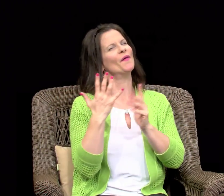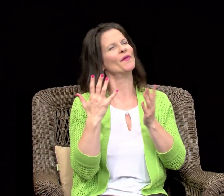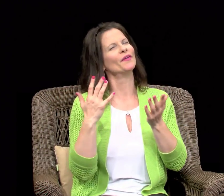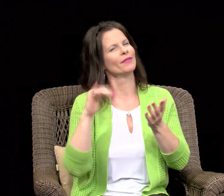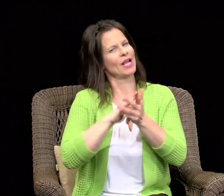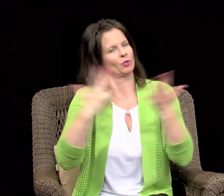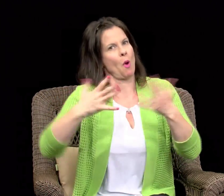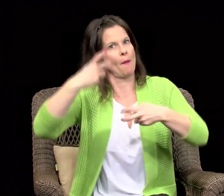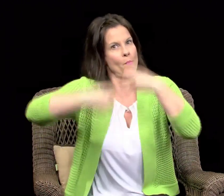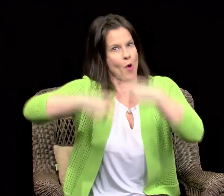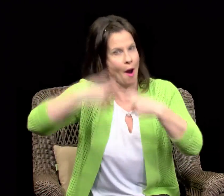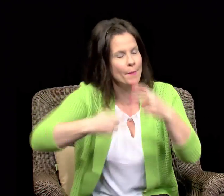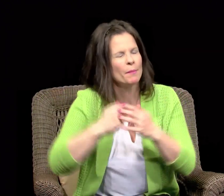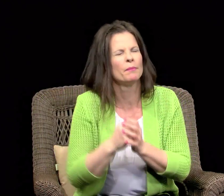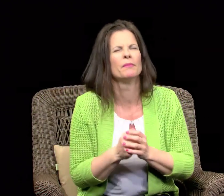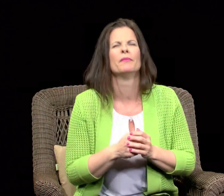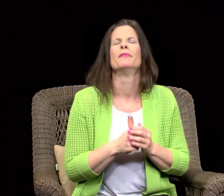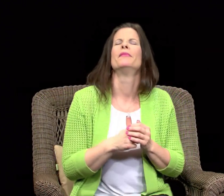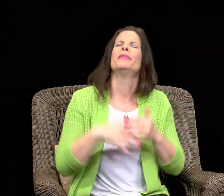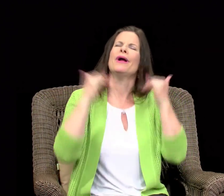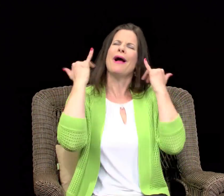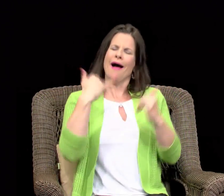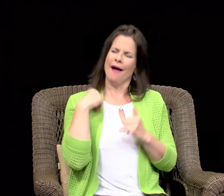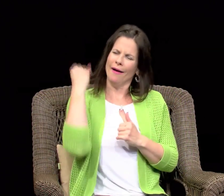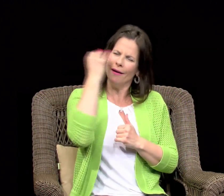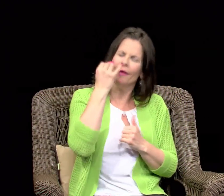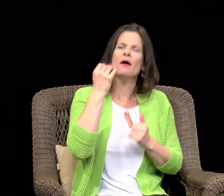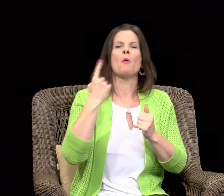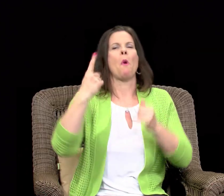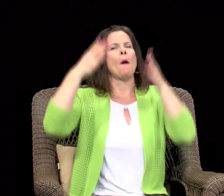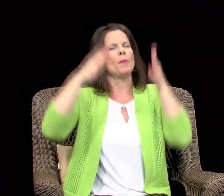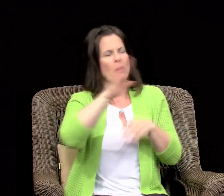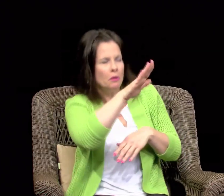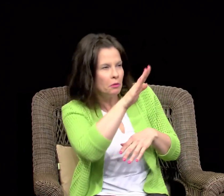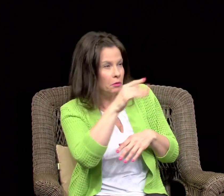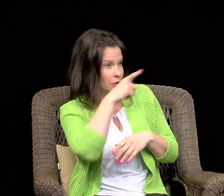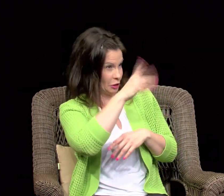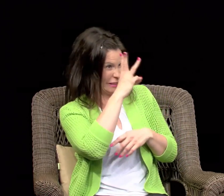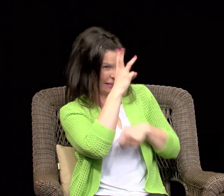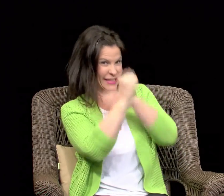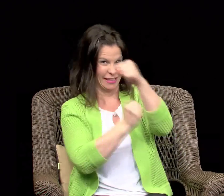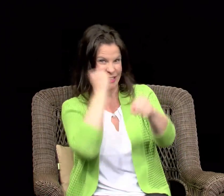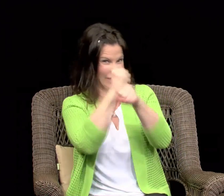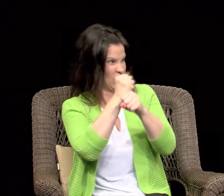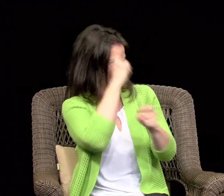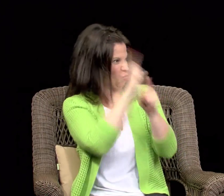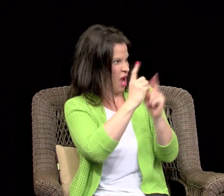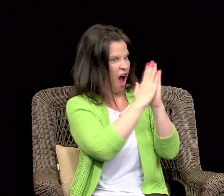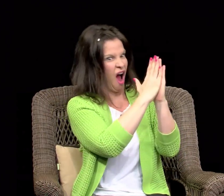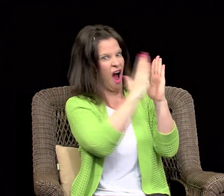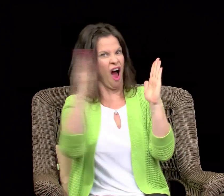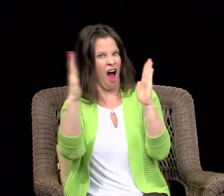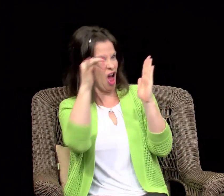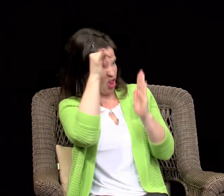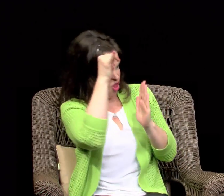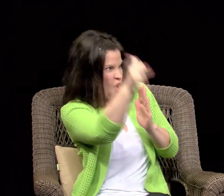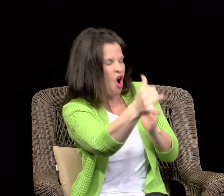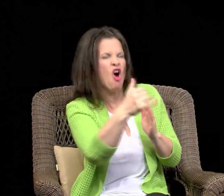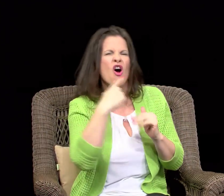deprived for 6 years in a language that I could understand. So when you see, like, I had told a person